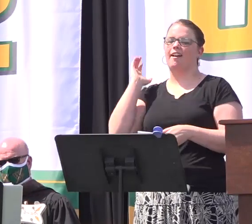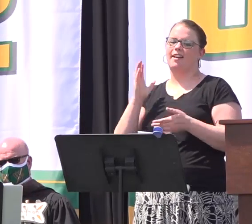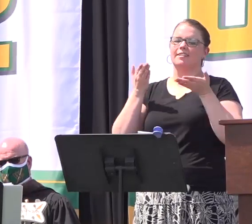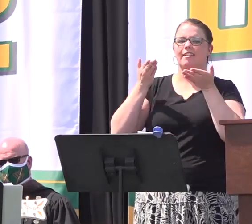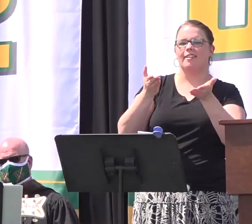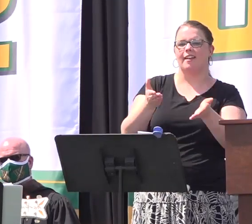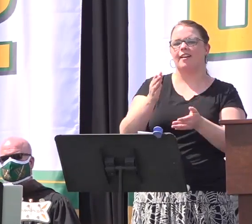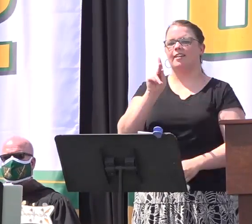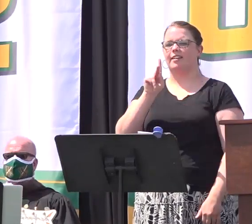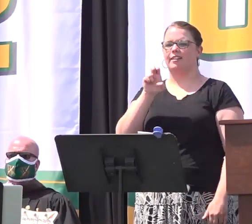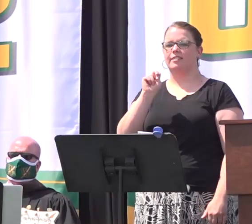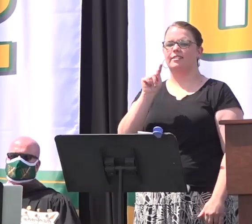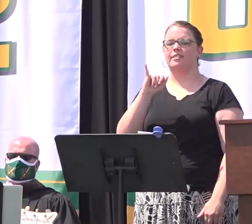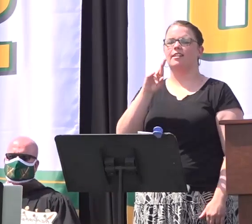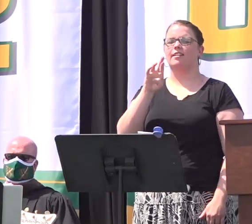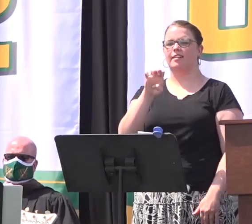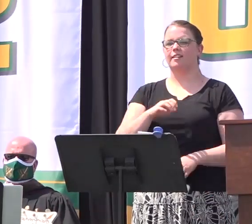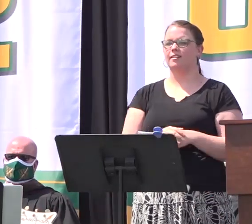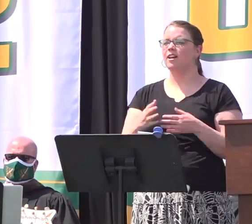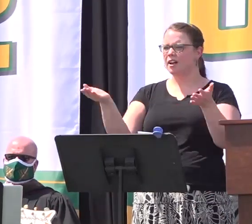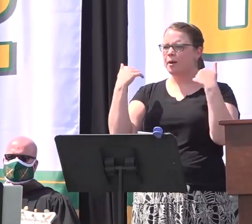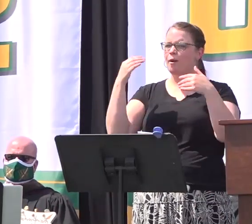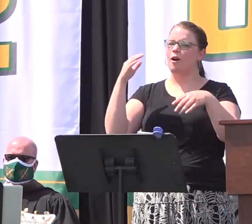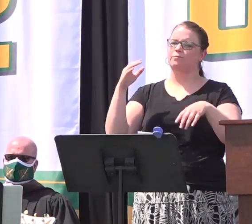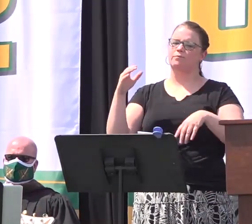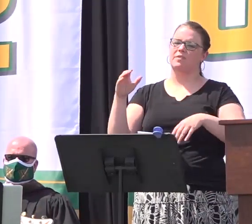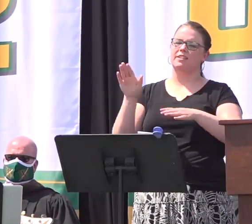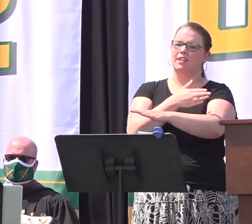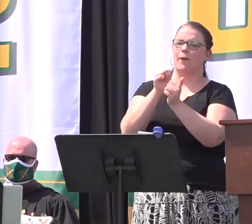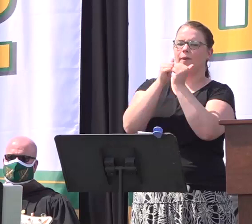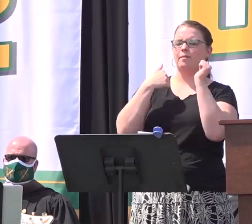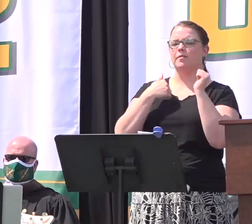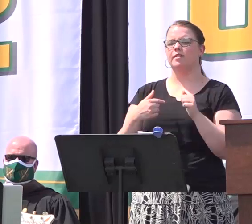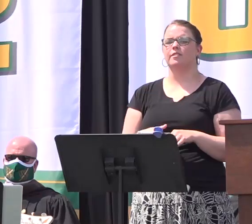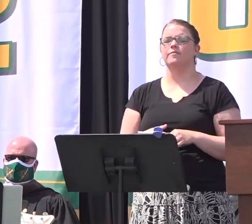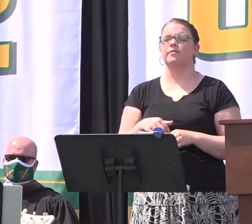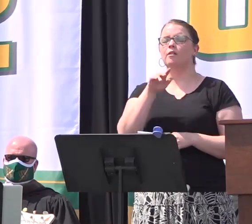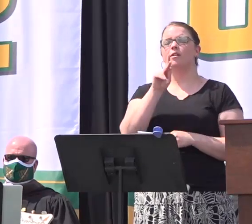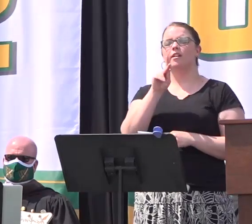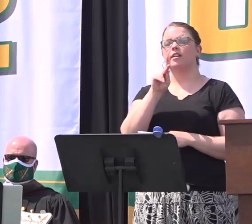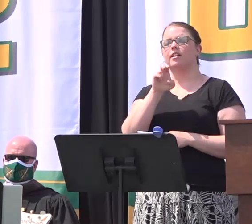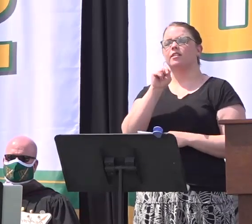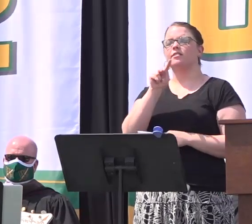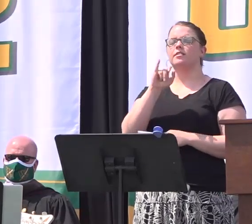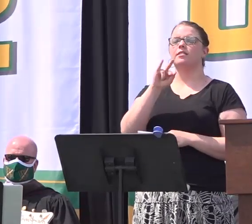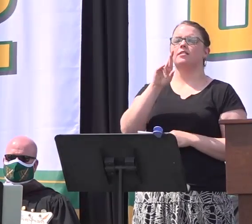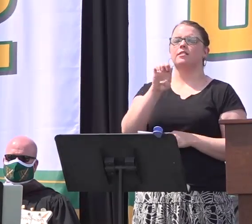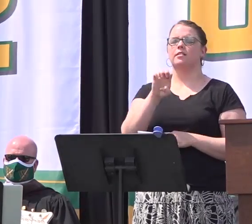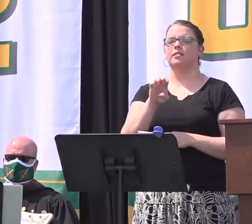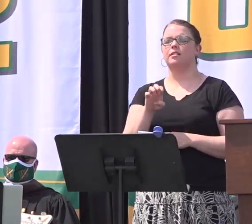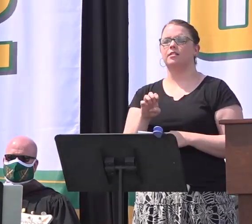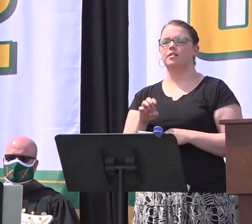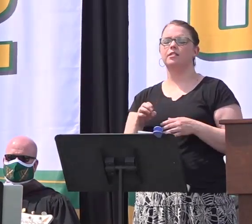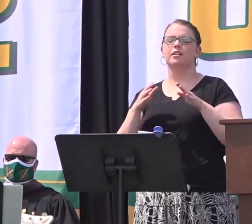of Kintyre. You can sing the chorus with me if you can remember. Oh, Mull of Kintyre, mist rolling